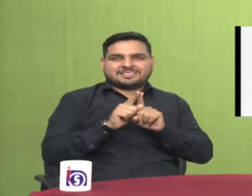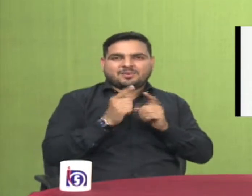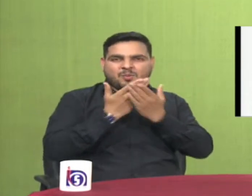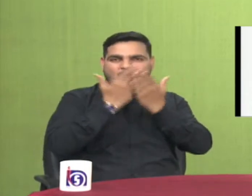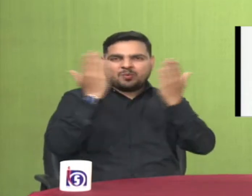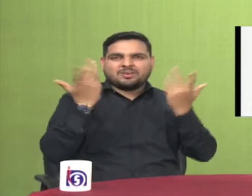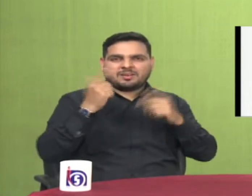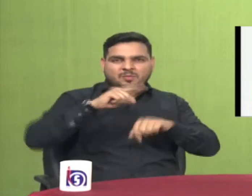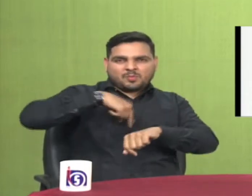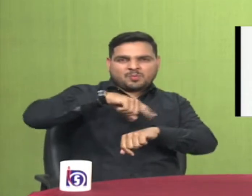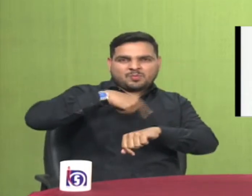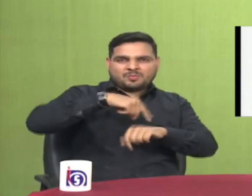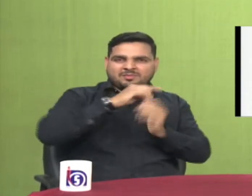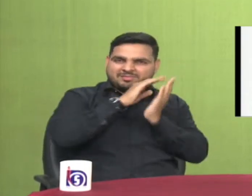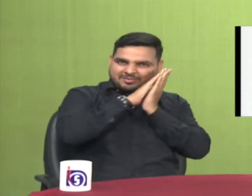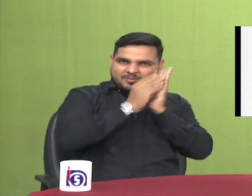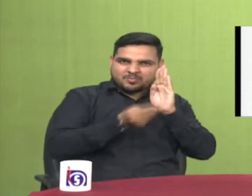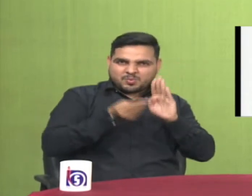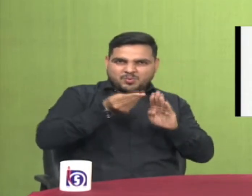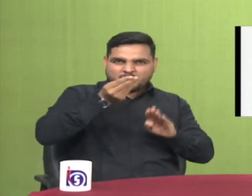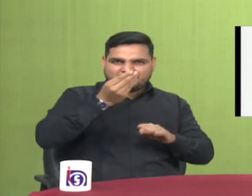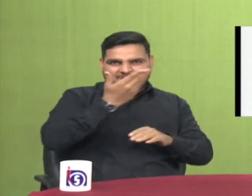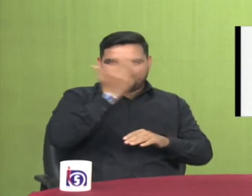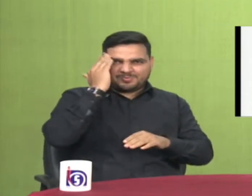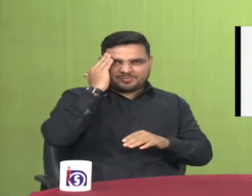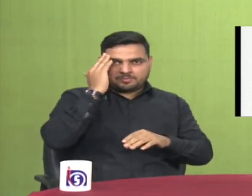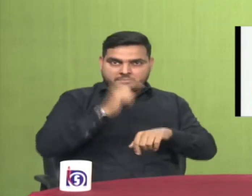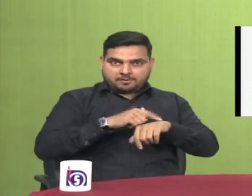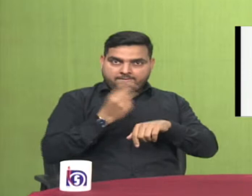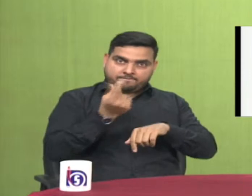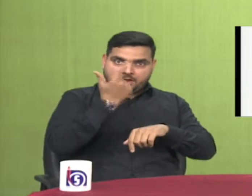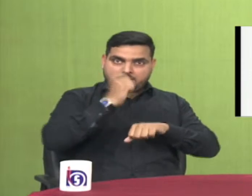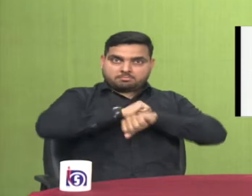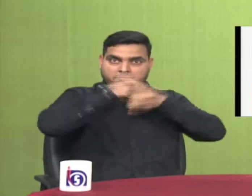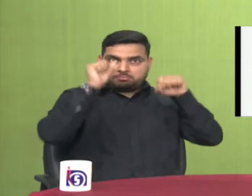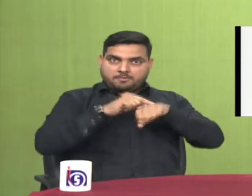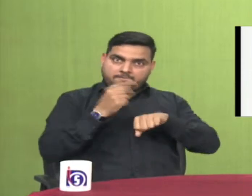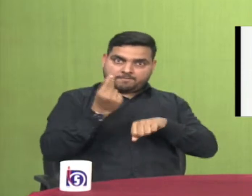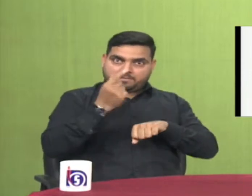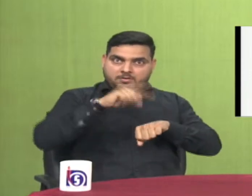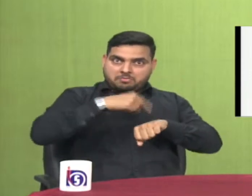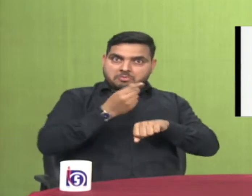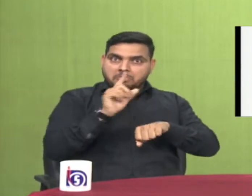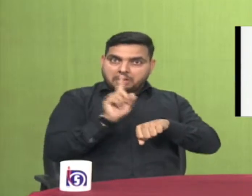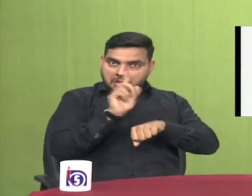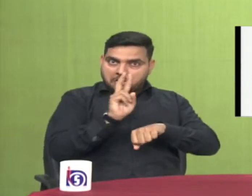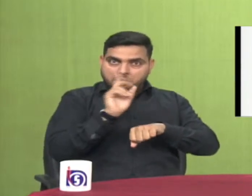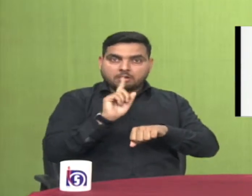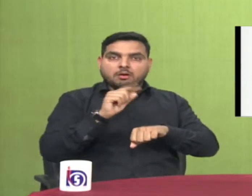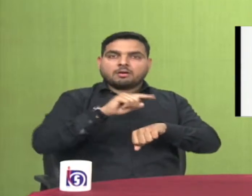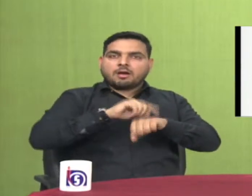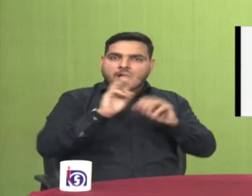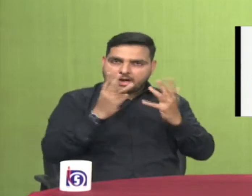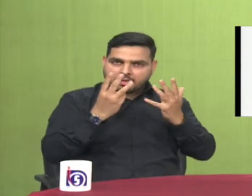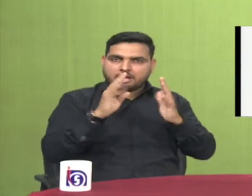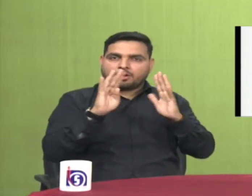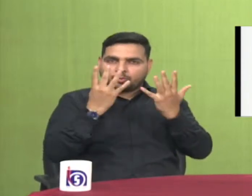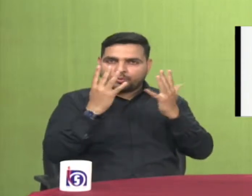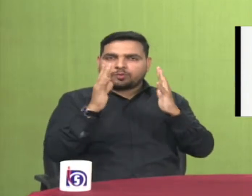Proper rest, as you see, the child sleeps more and more. They wake up on time? No, they don't. They sleep